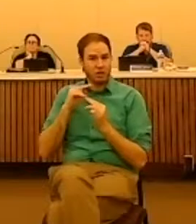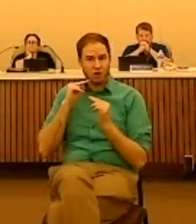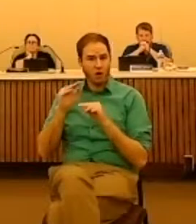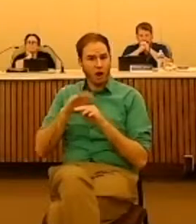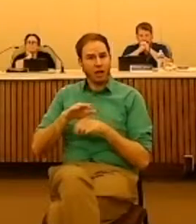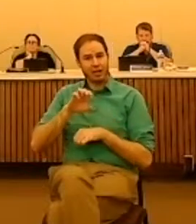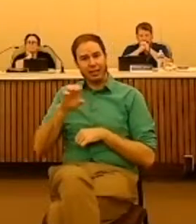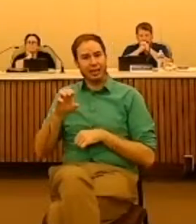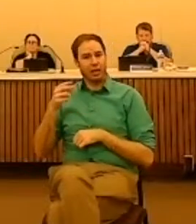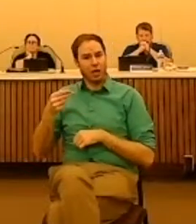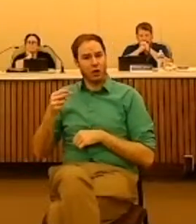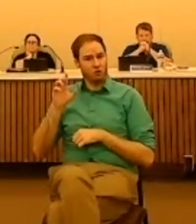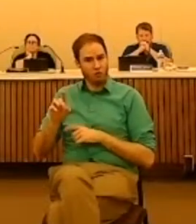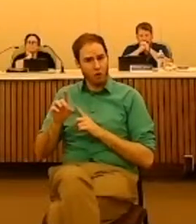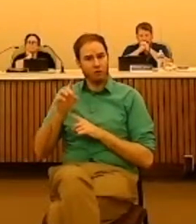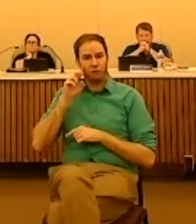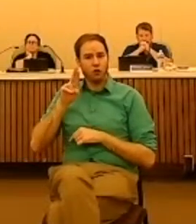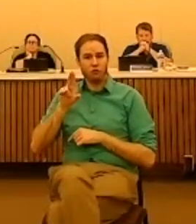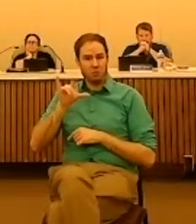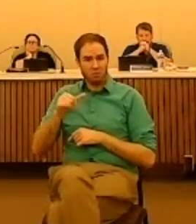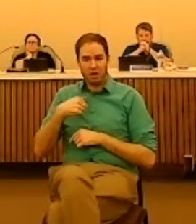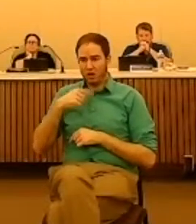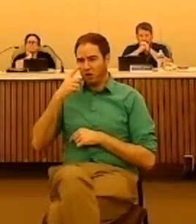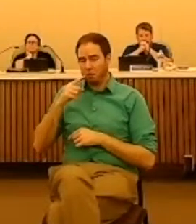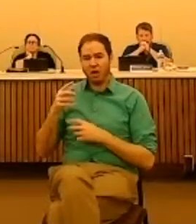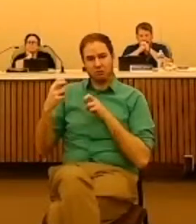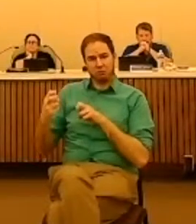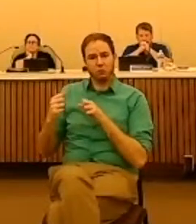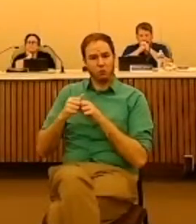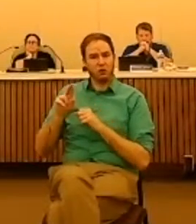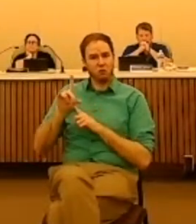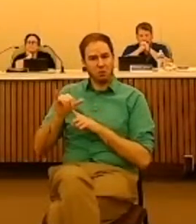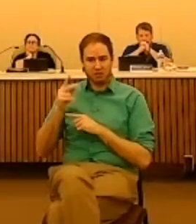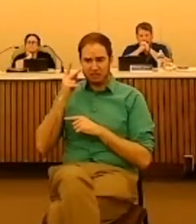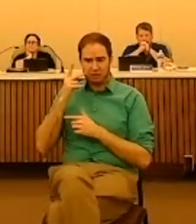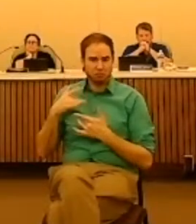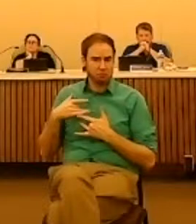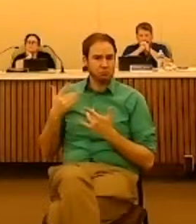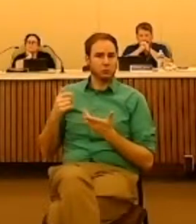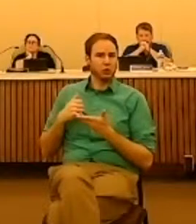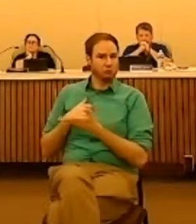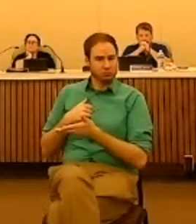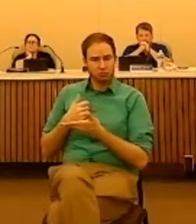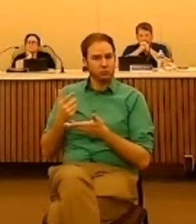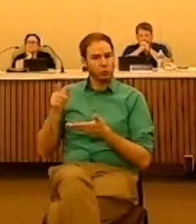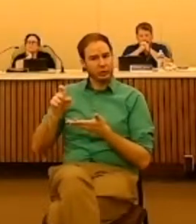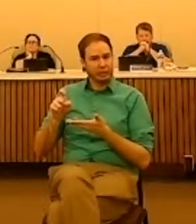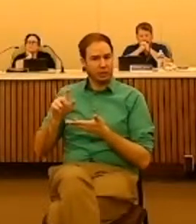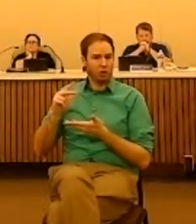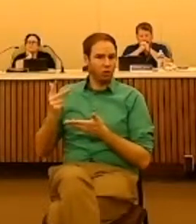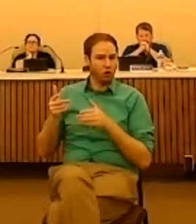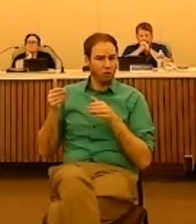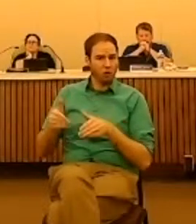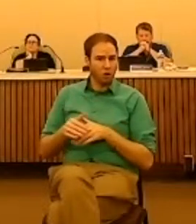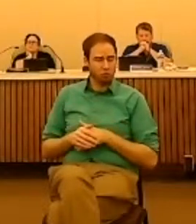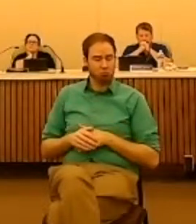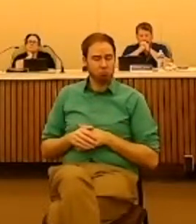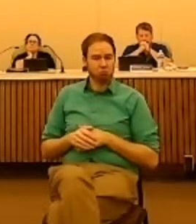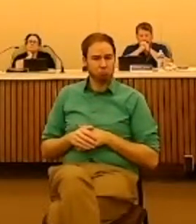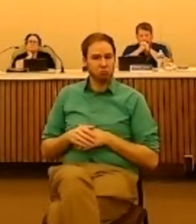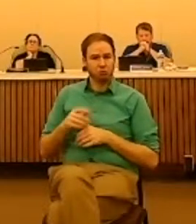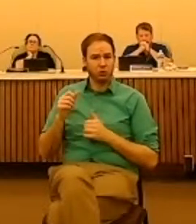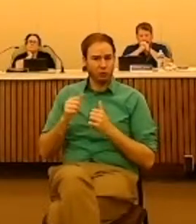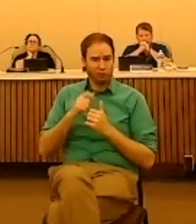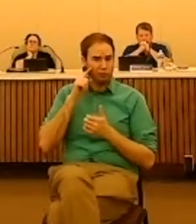Henrietta Road, the rugby thing, I think we should sit down to the planning board and say, hey, we need a road. With the